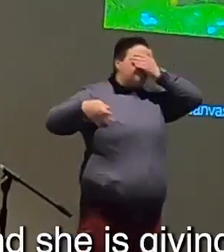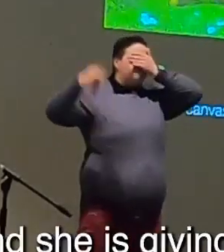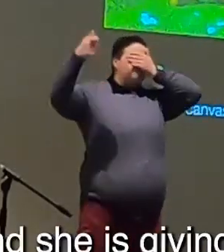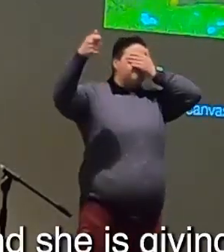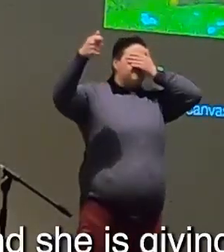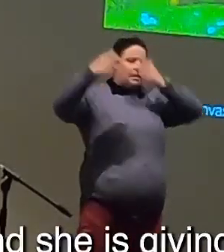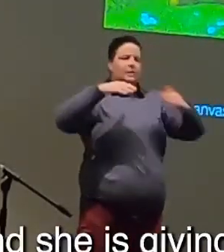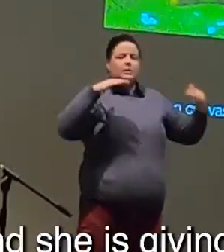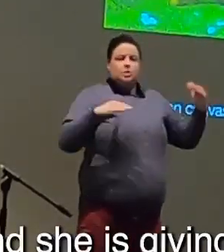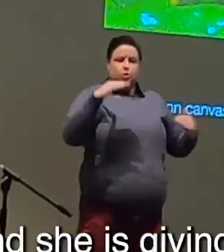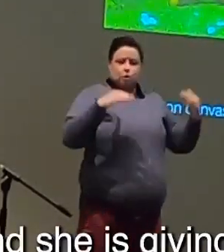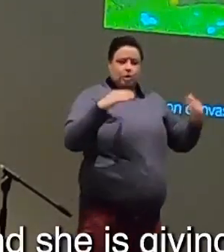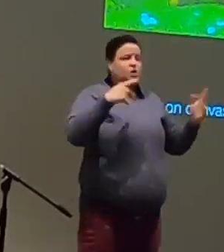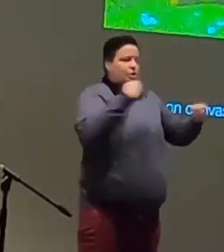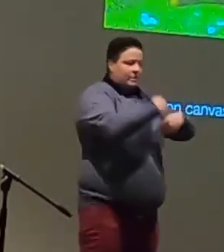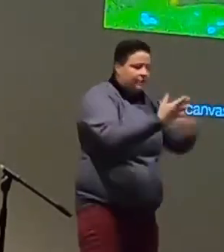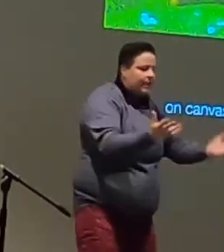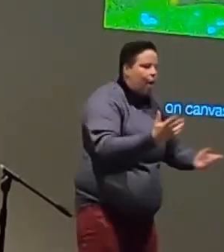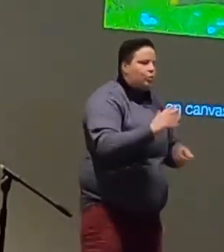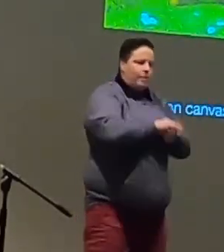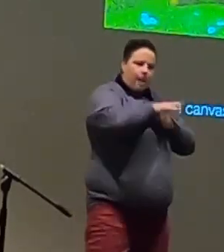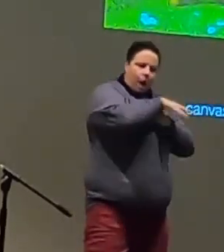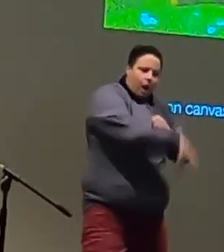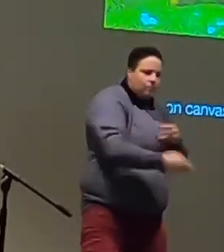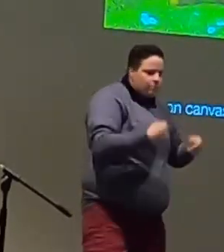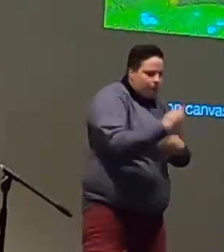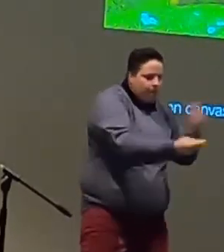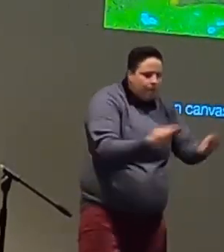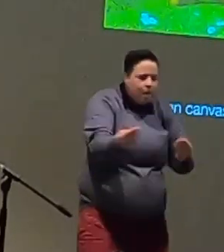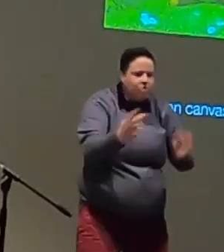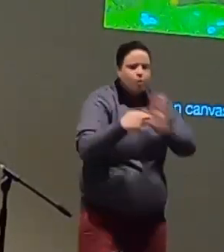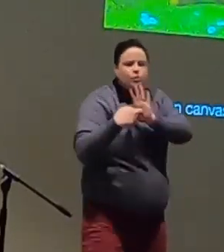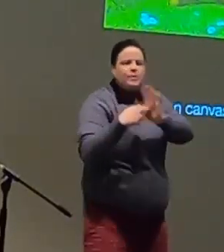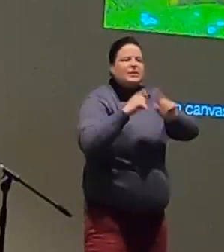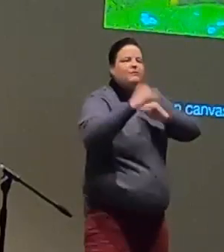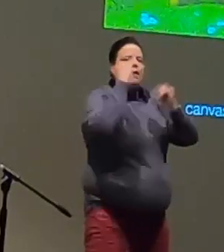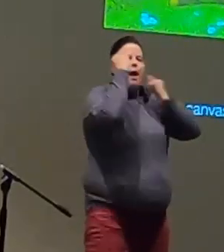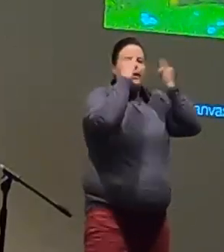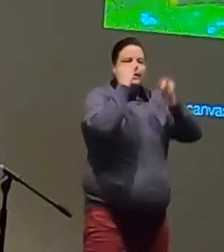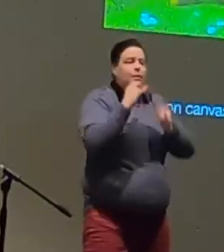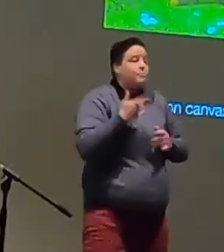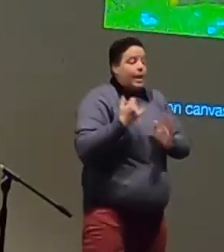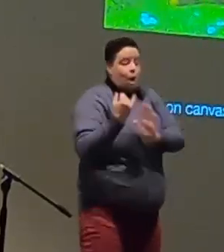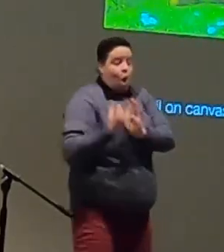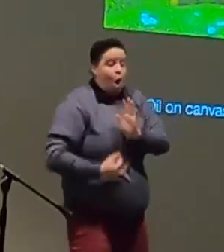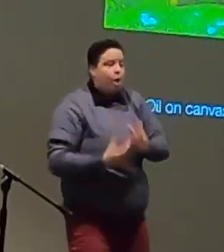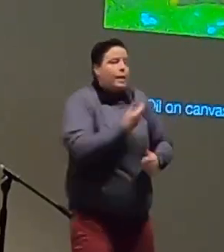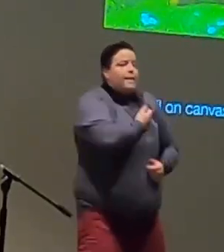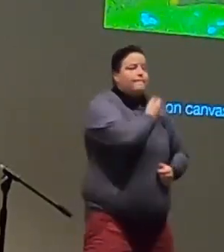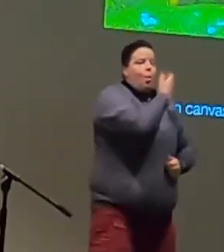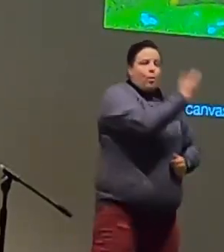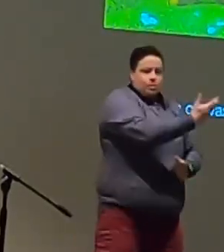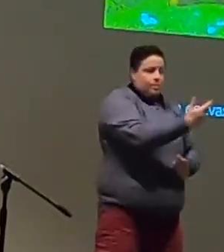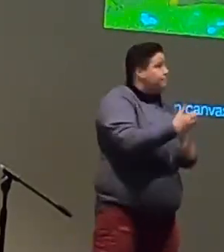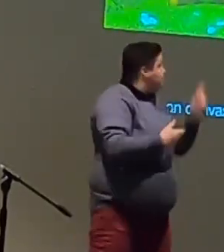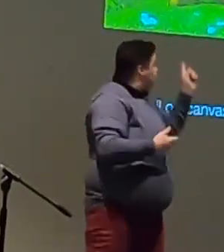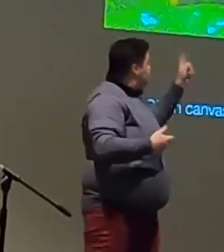her bounty to these children who represent these different ideals such as art and poetry.